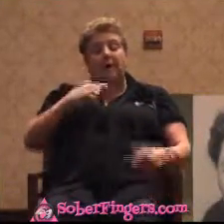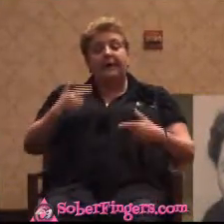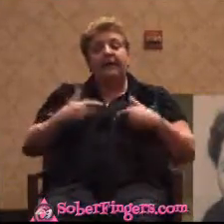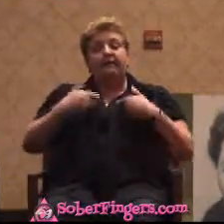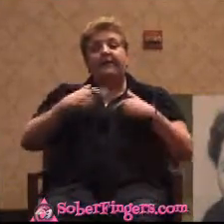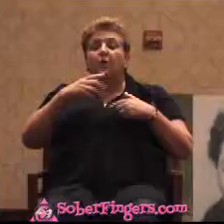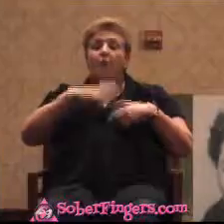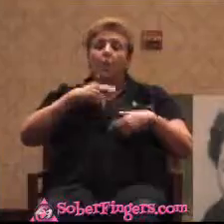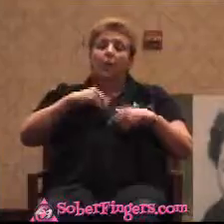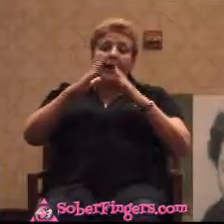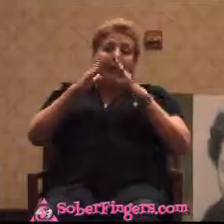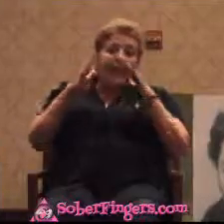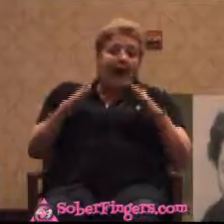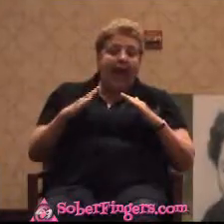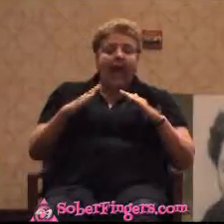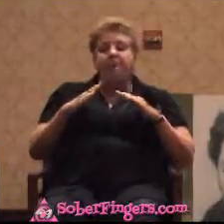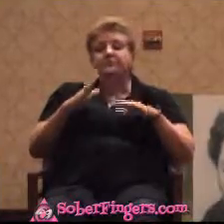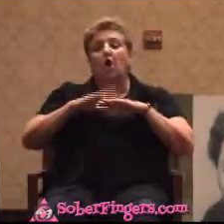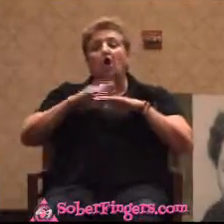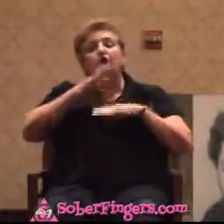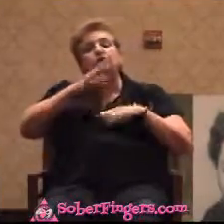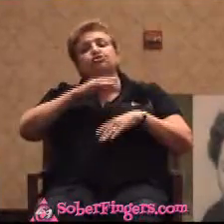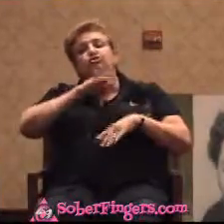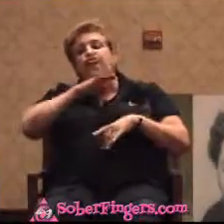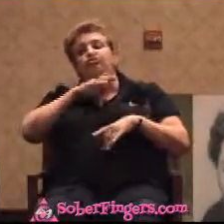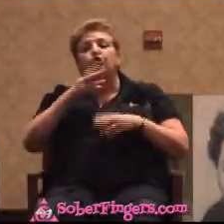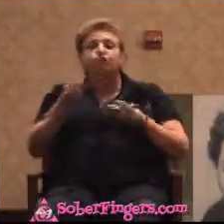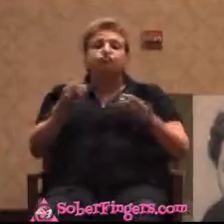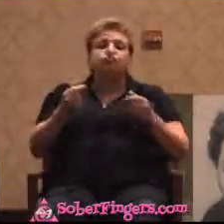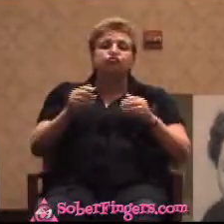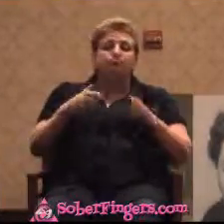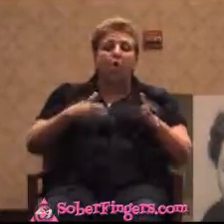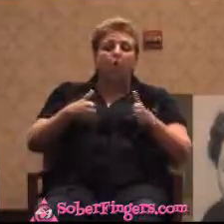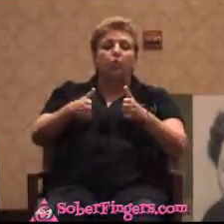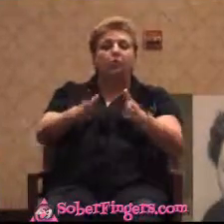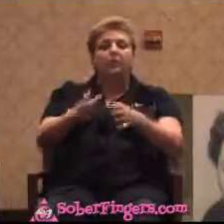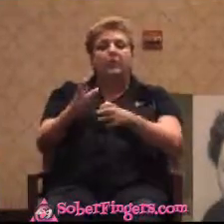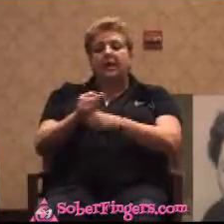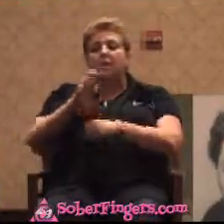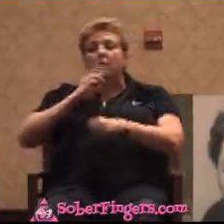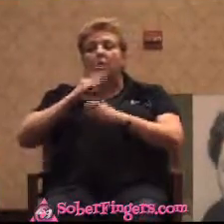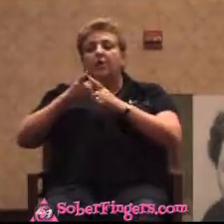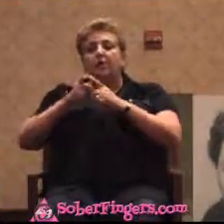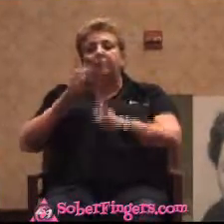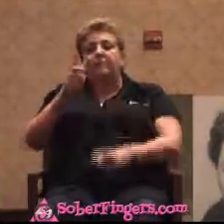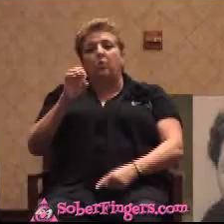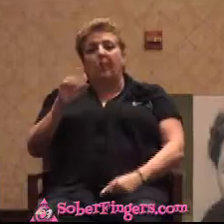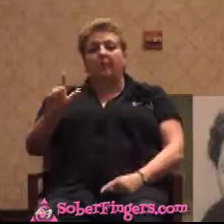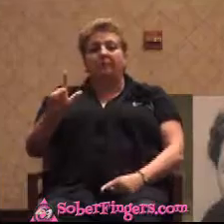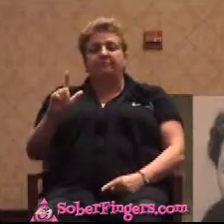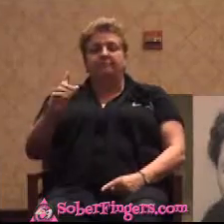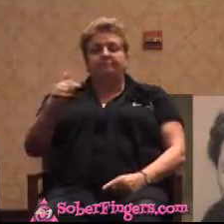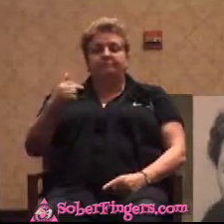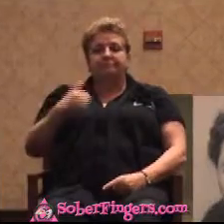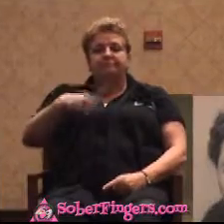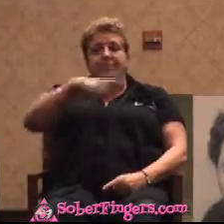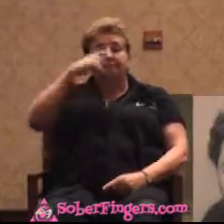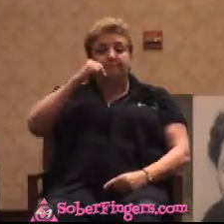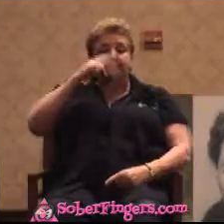out of wells. We had an outhouse. I had flaming red hair and freckles, and nobody else in my family did.